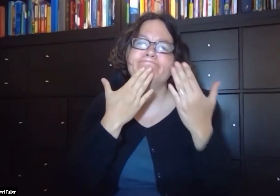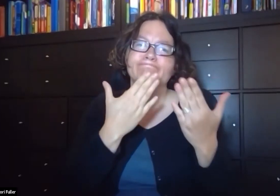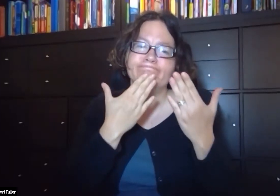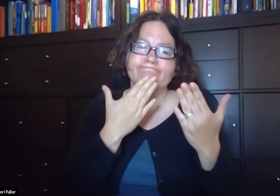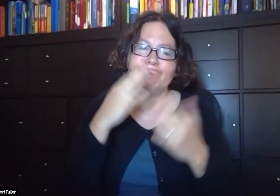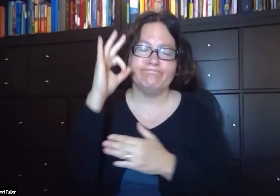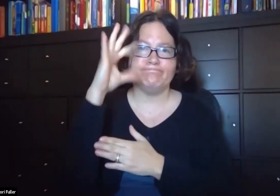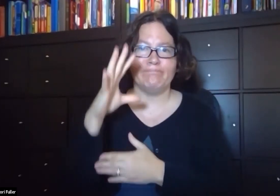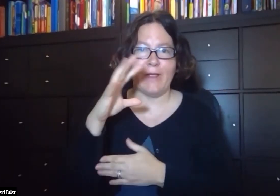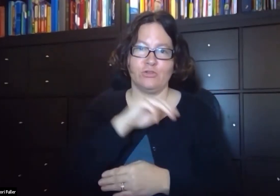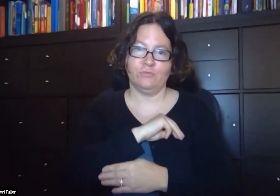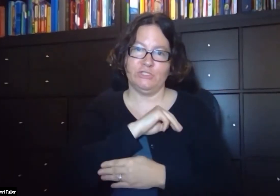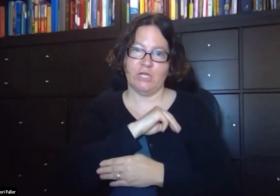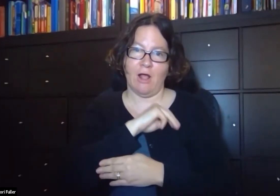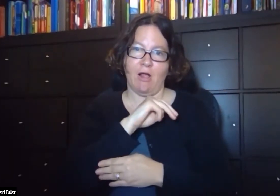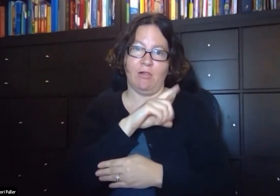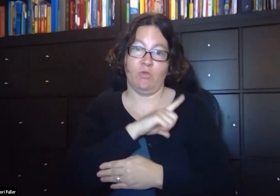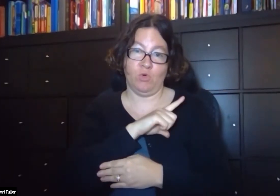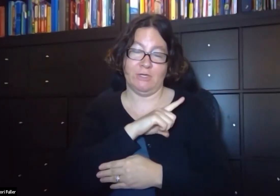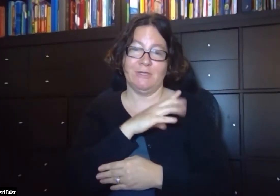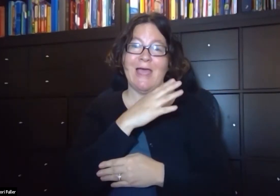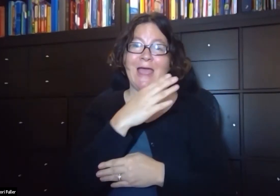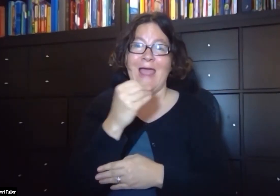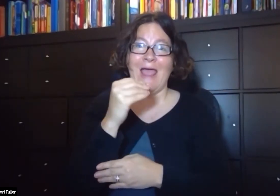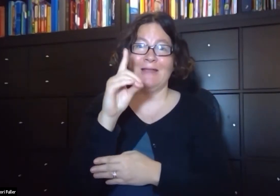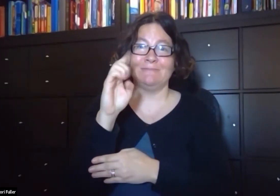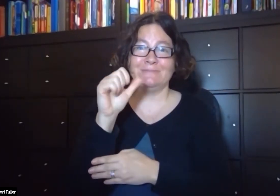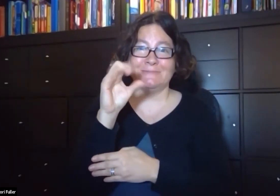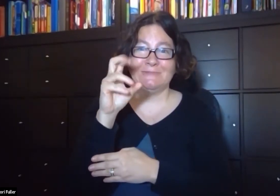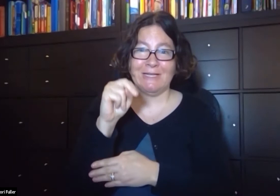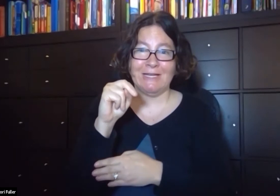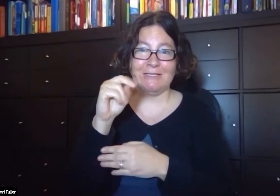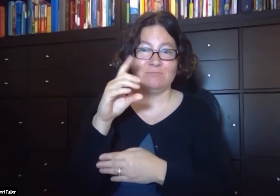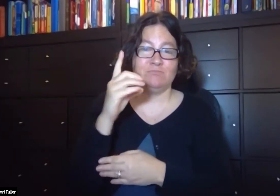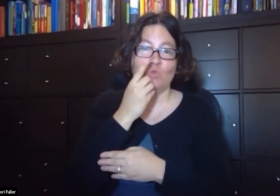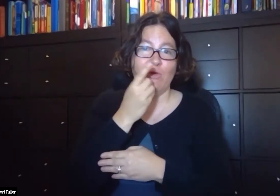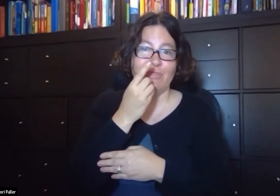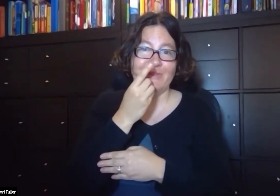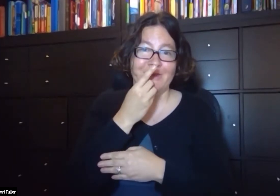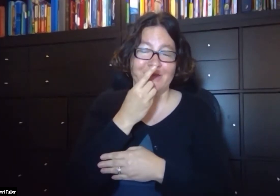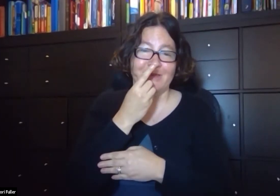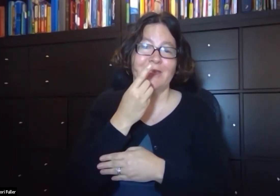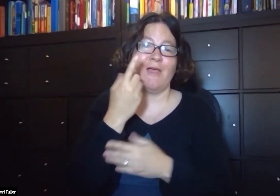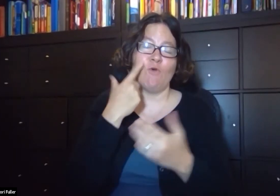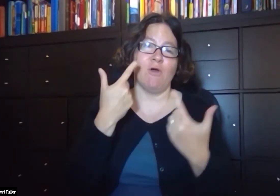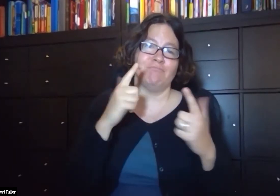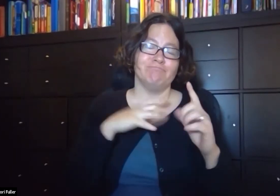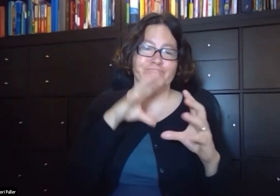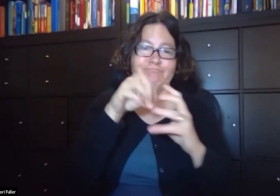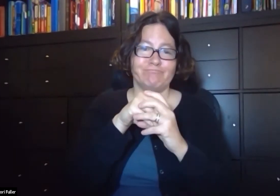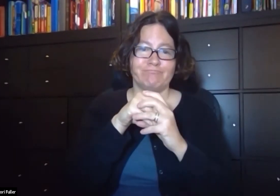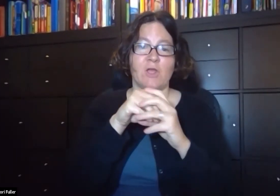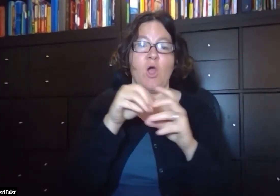MDEV-X, an accelerated program at Luther Seminary, and I would like to thank Pastor Michelle Lewis and